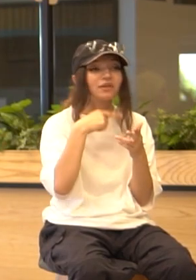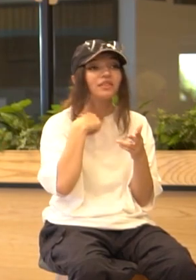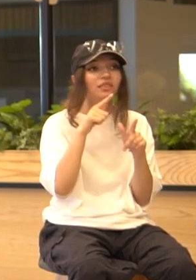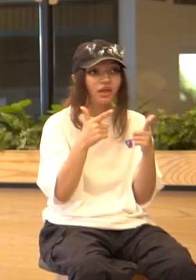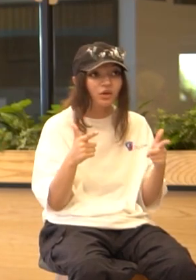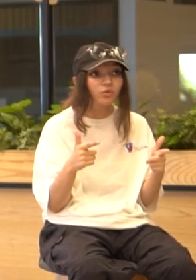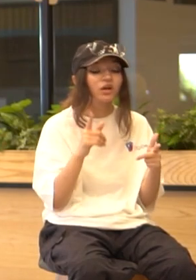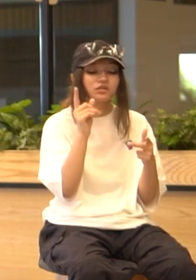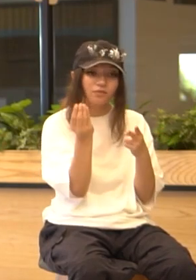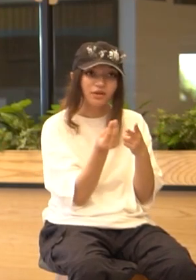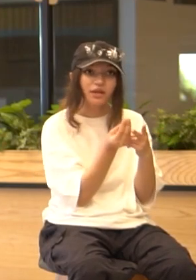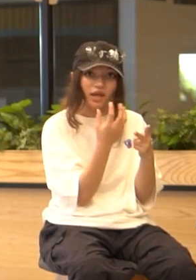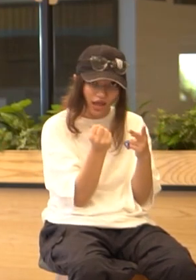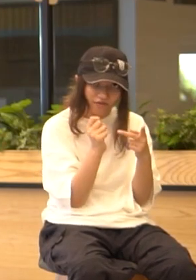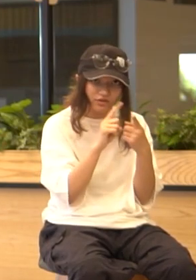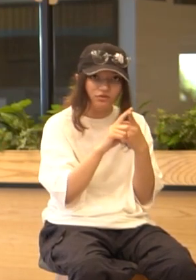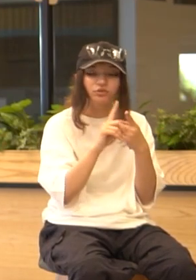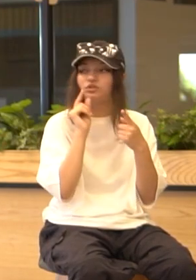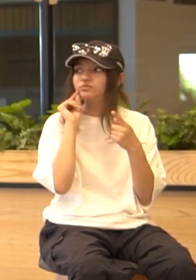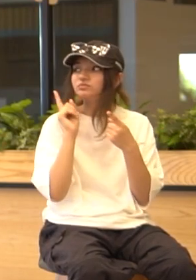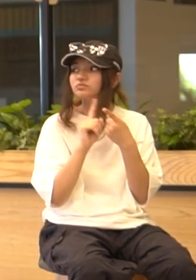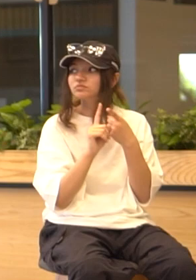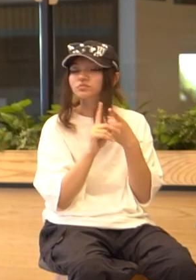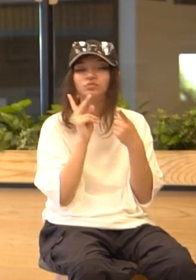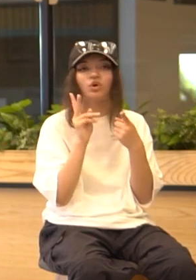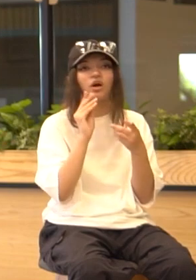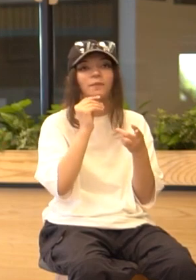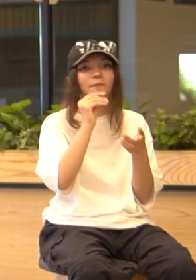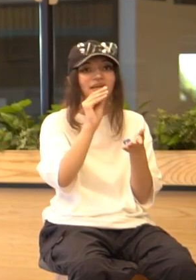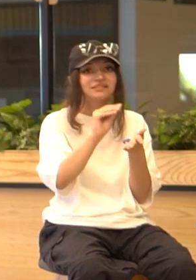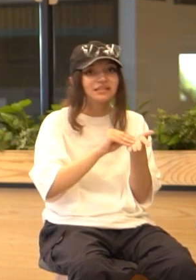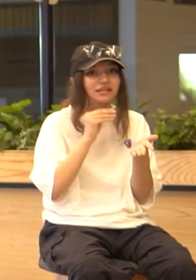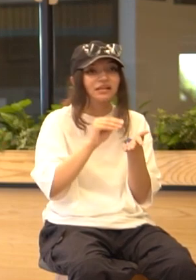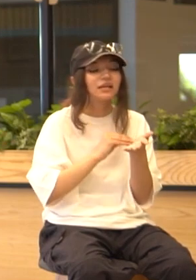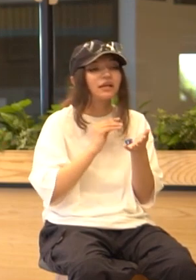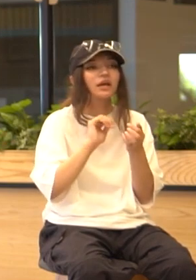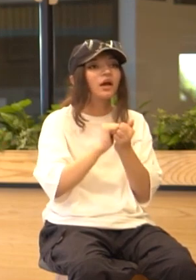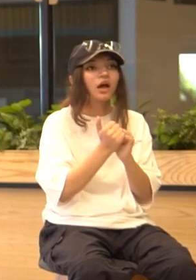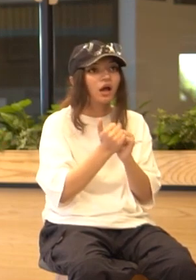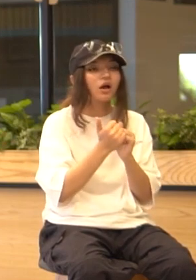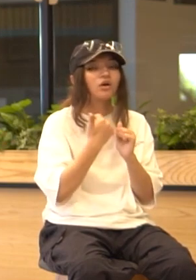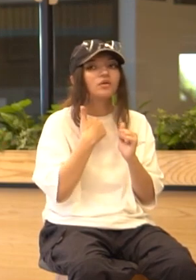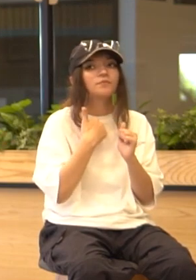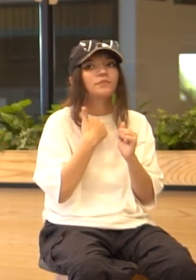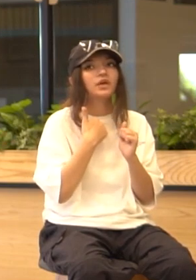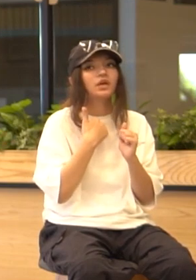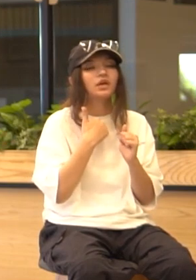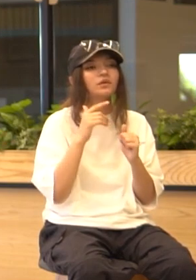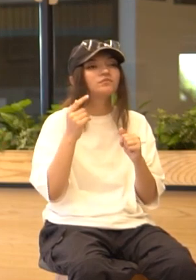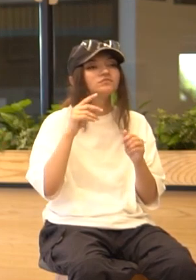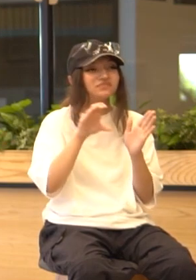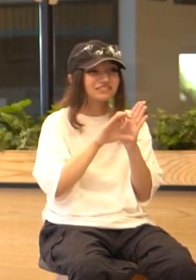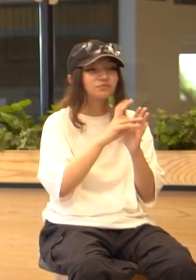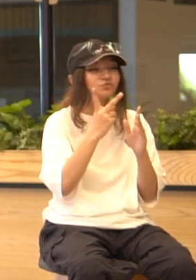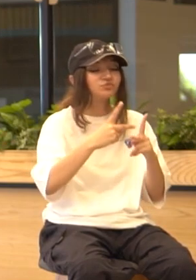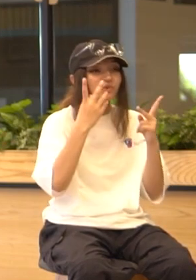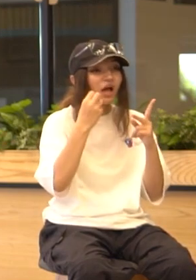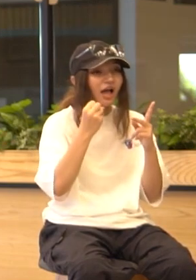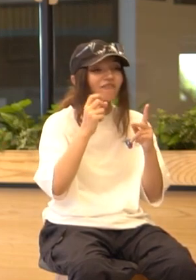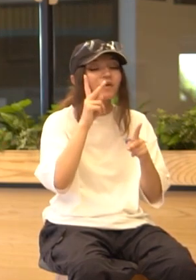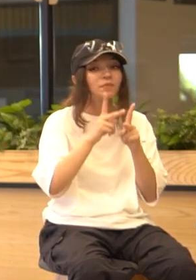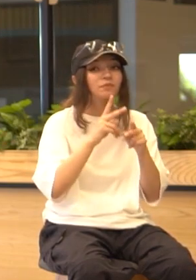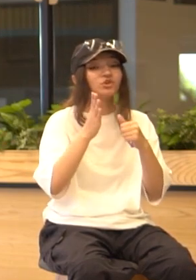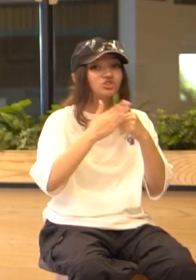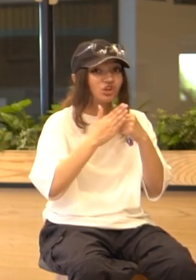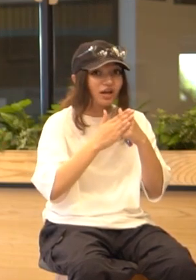in my regular like design projects. So I get a lot of requests for Urdu brand identities or like wedding